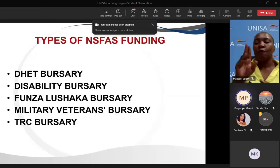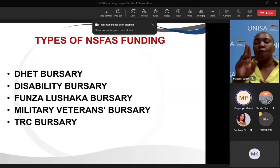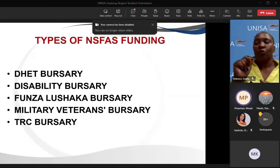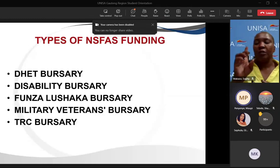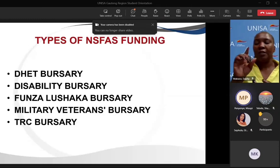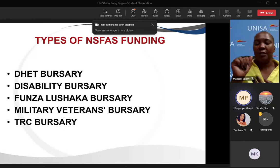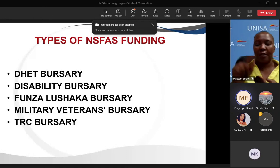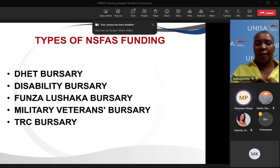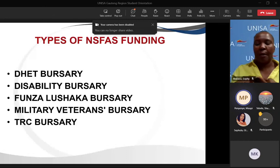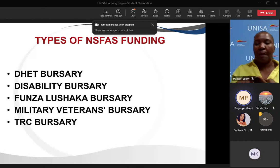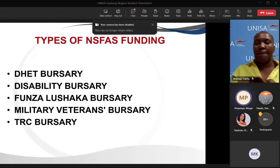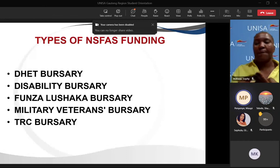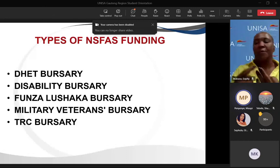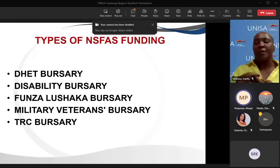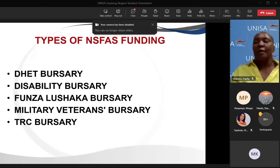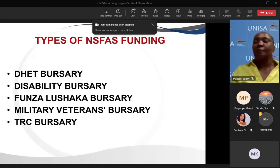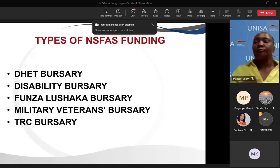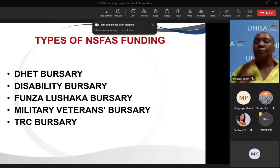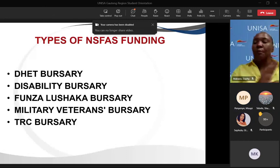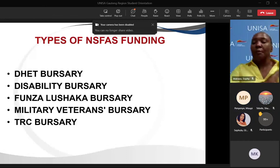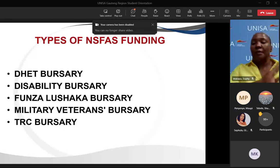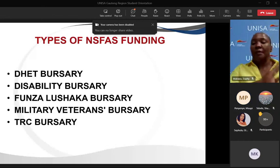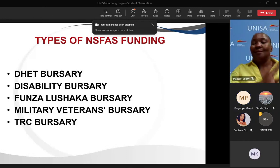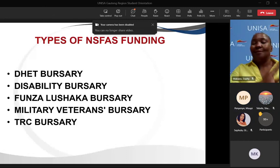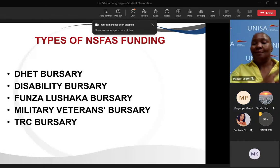veterans as well as TRC